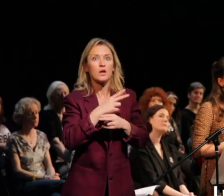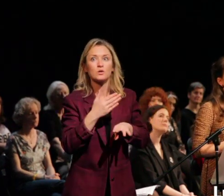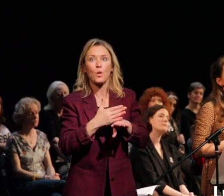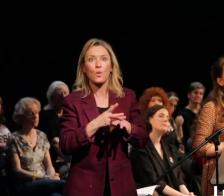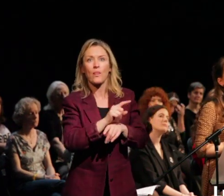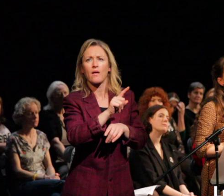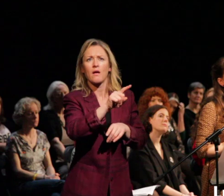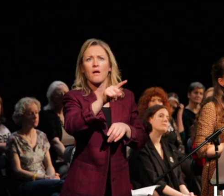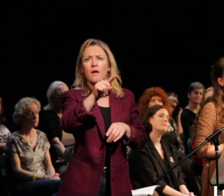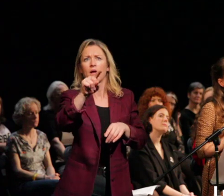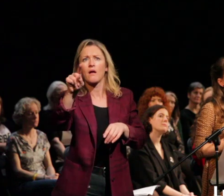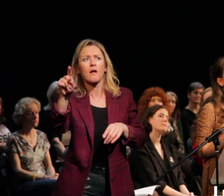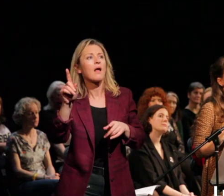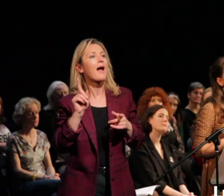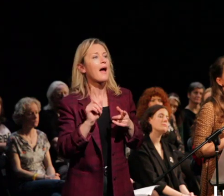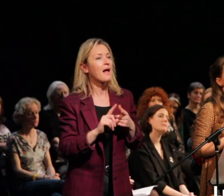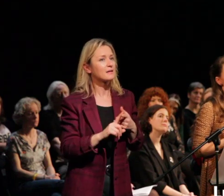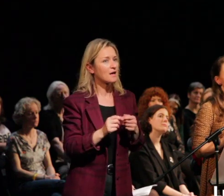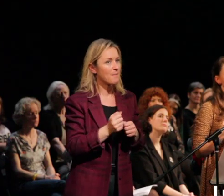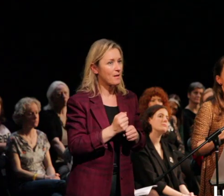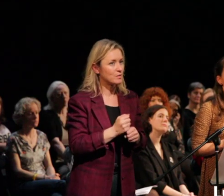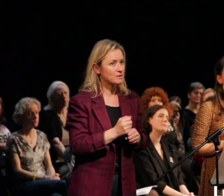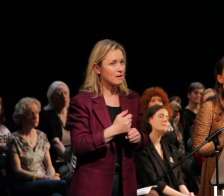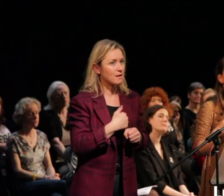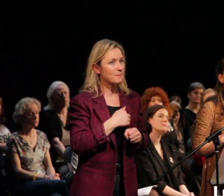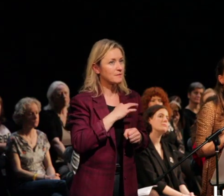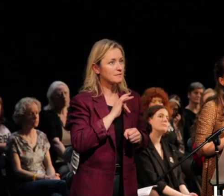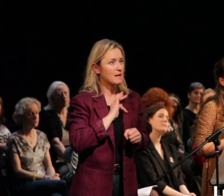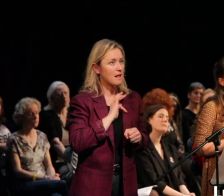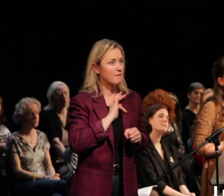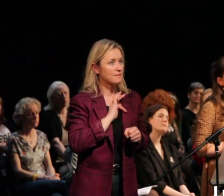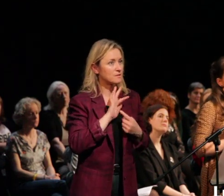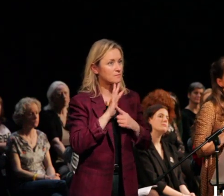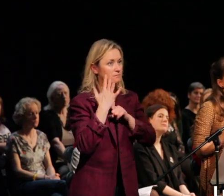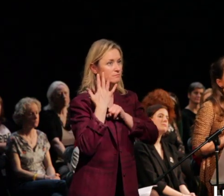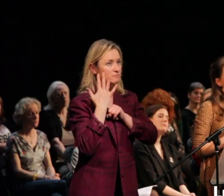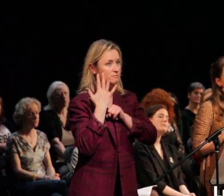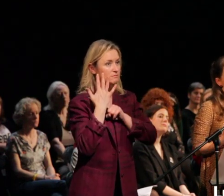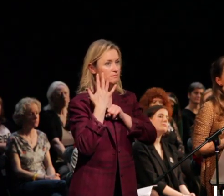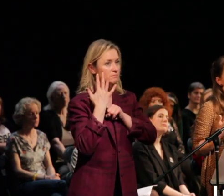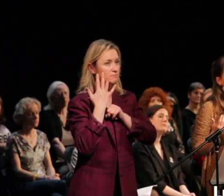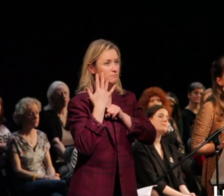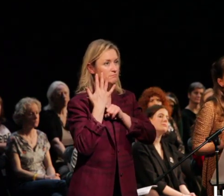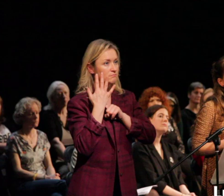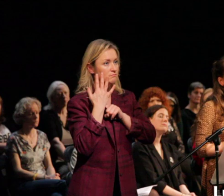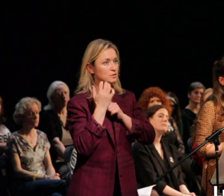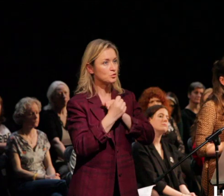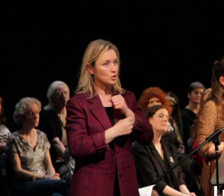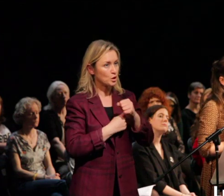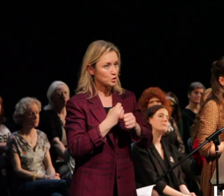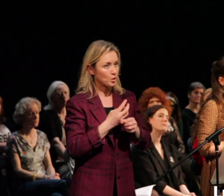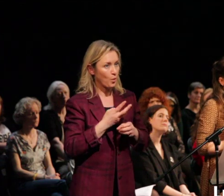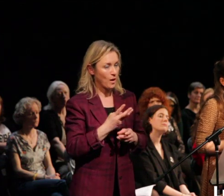working with to a certain level, but it was also crucially about them reflecting on themselves in a very, very structured way.